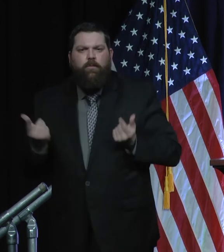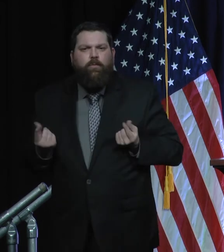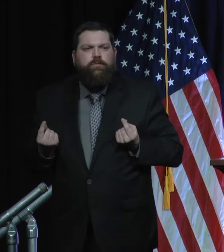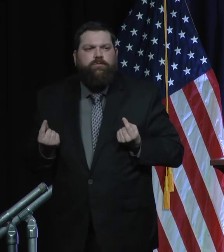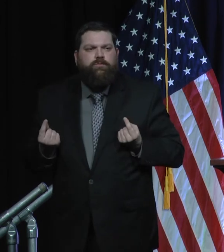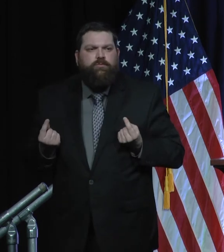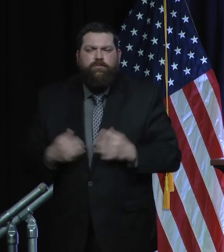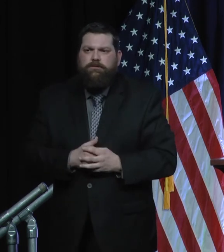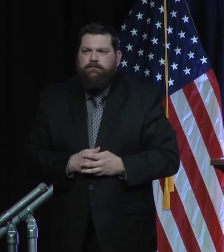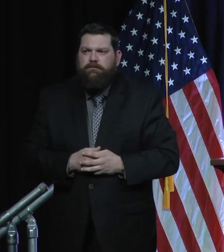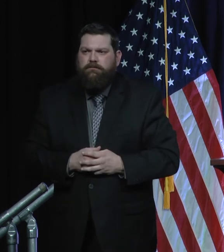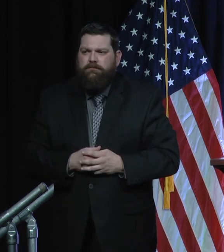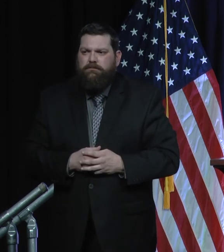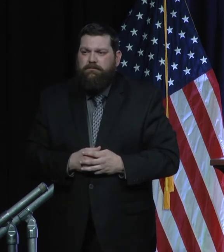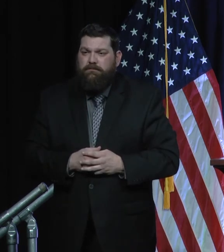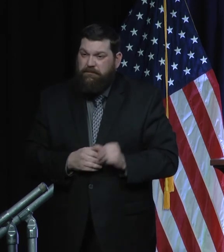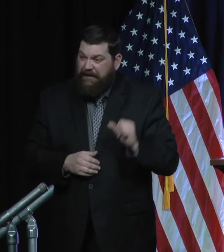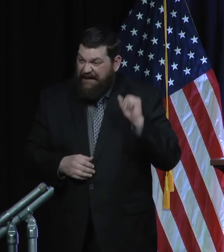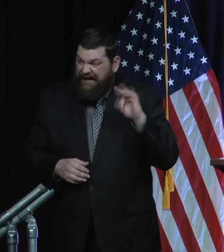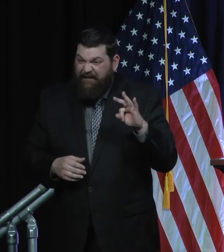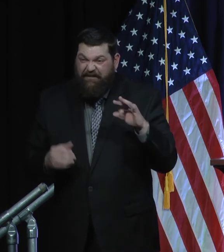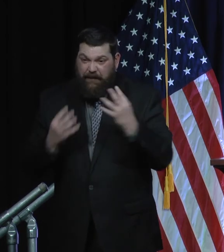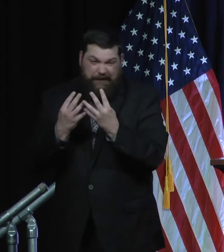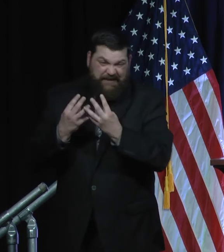Wouldn't this world be a better place if we had 100 Mandelas?